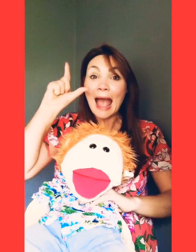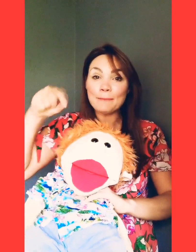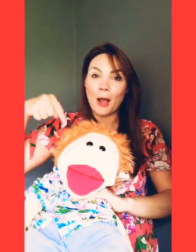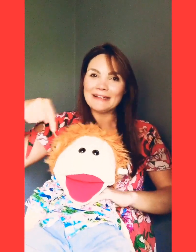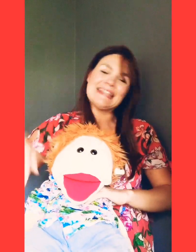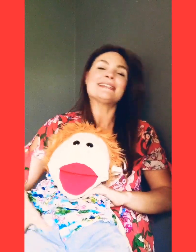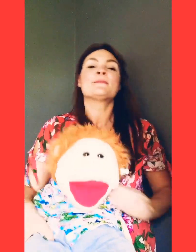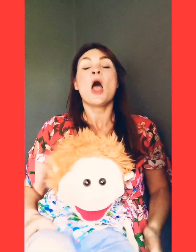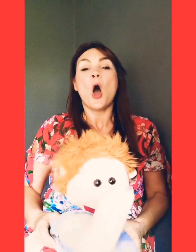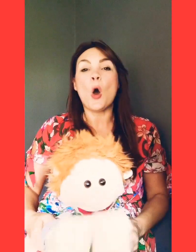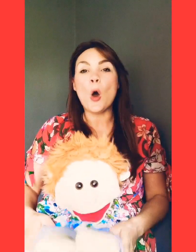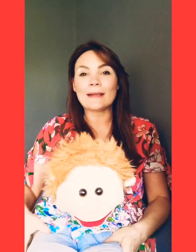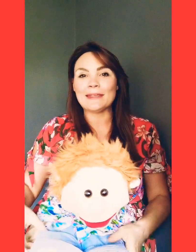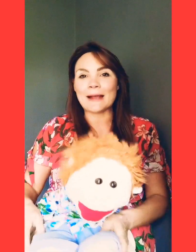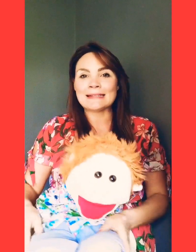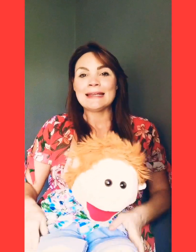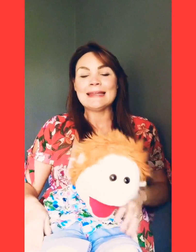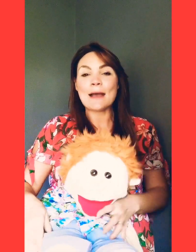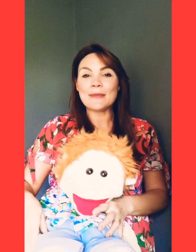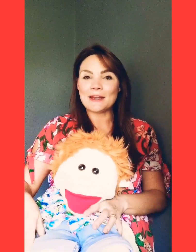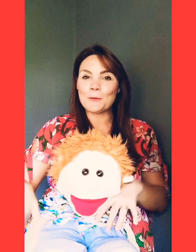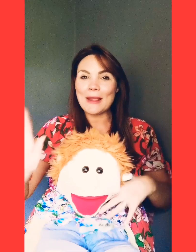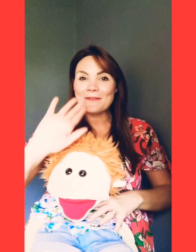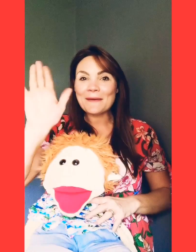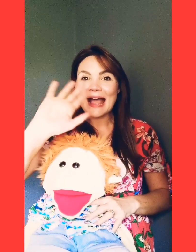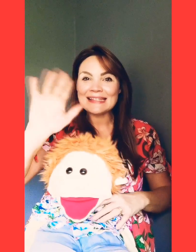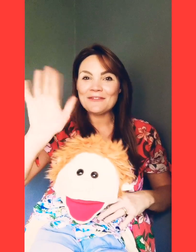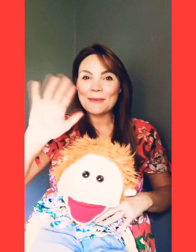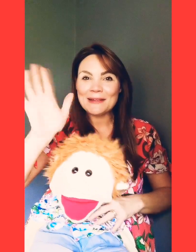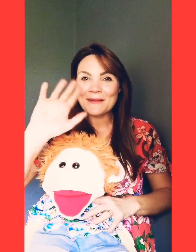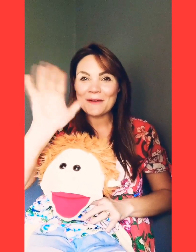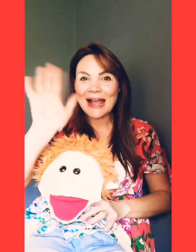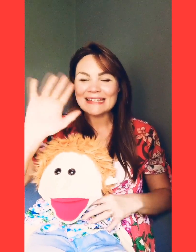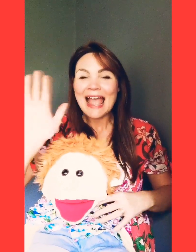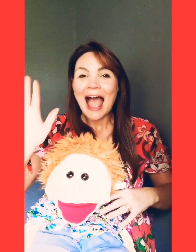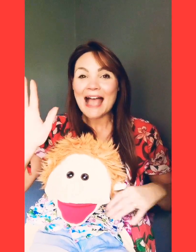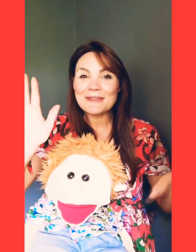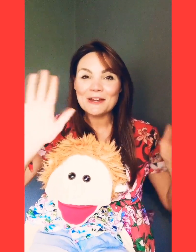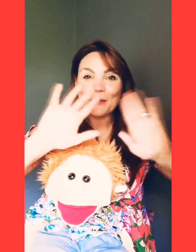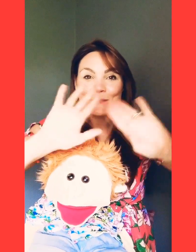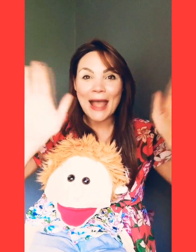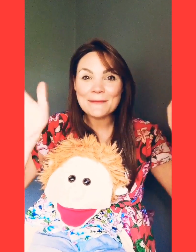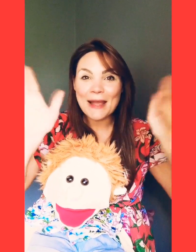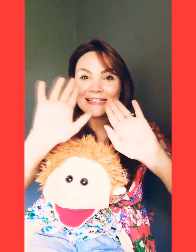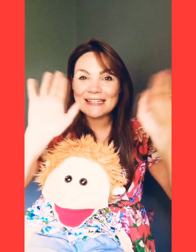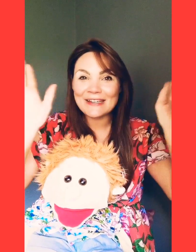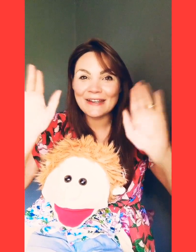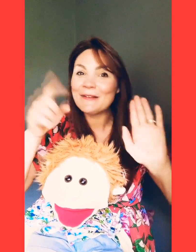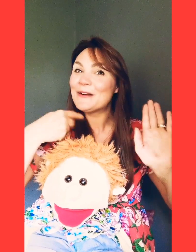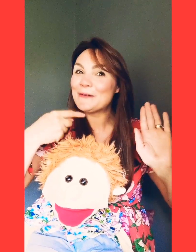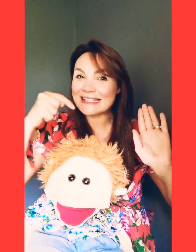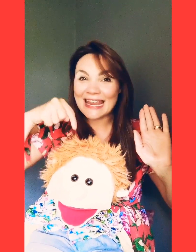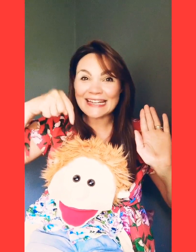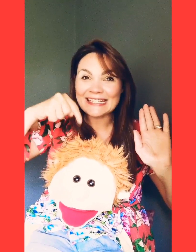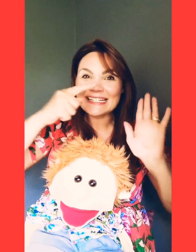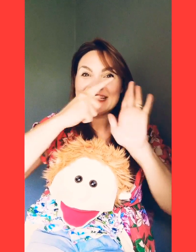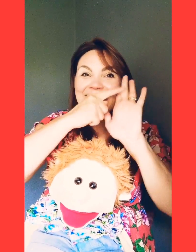Wake up! Oh, dear. Okay, you guys. Now we're going to wave our hands, everybody. Wave our hands. And we're going to wave bye-bye to... Who is it?